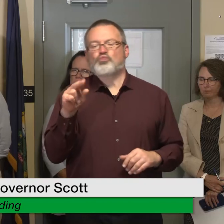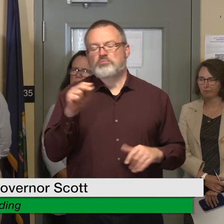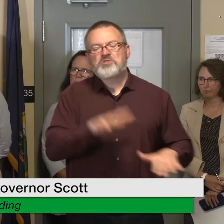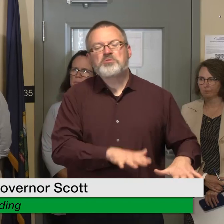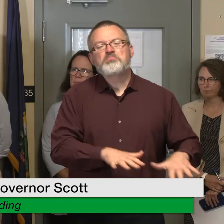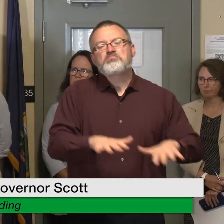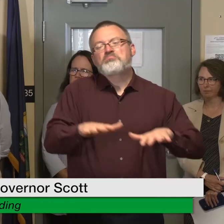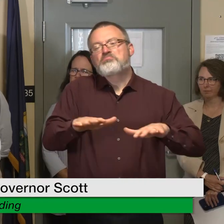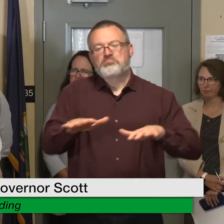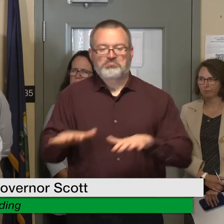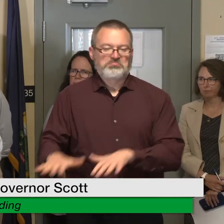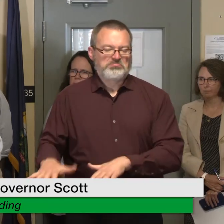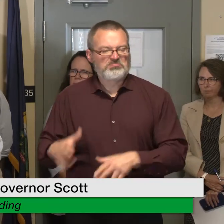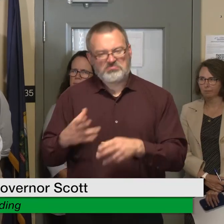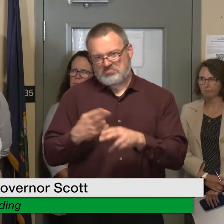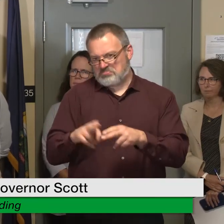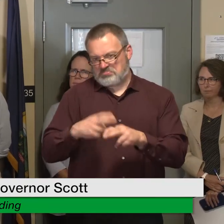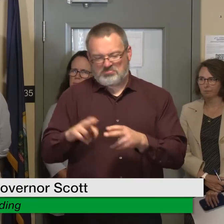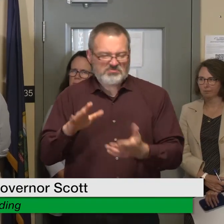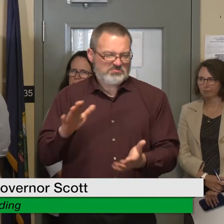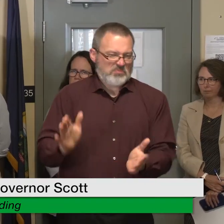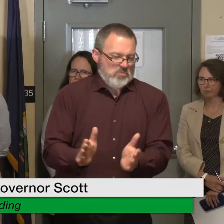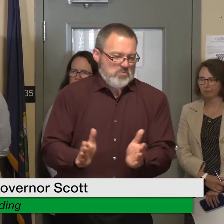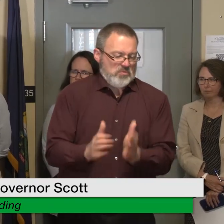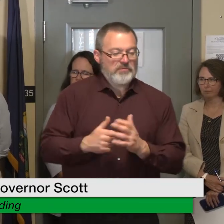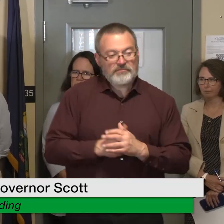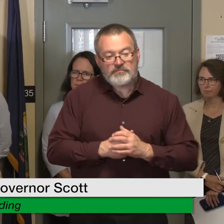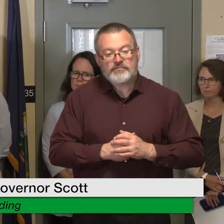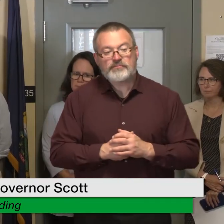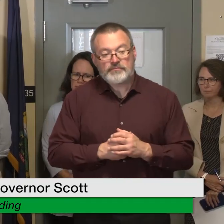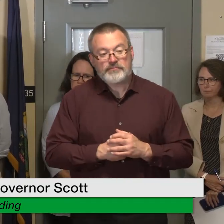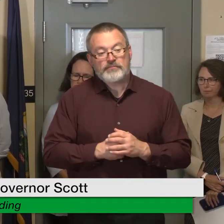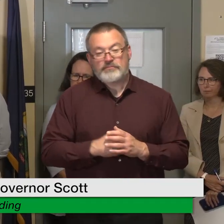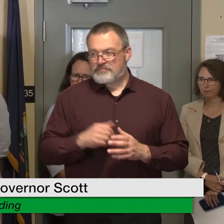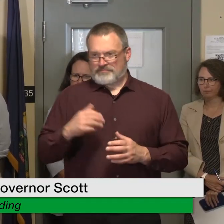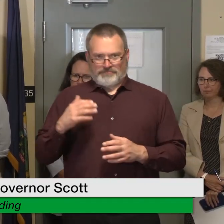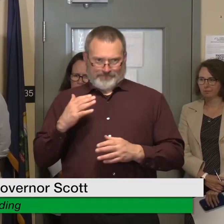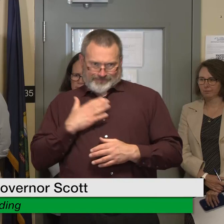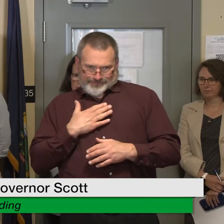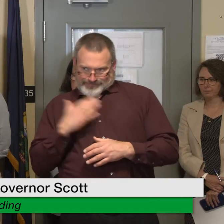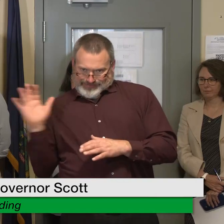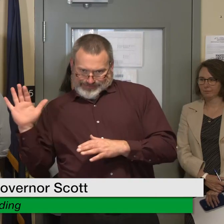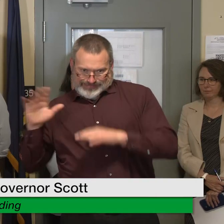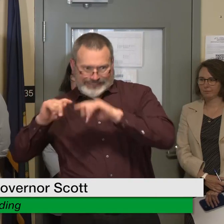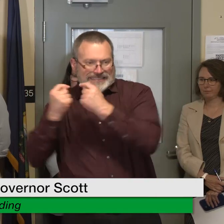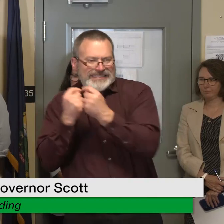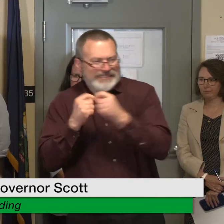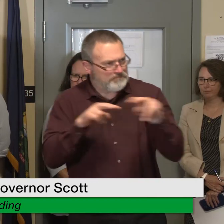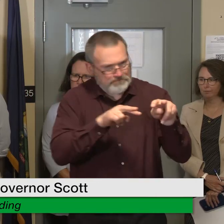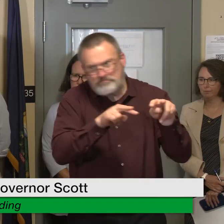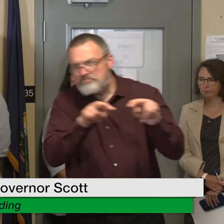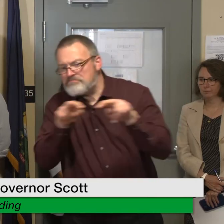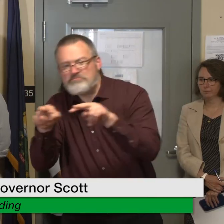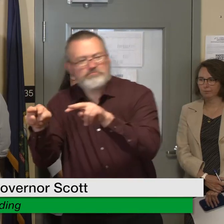flooding. Our teams will continuously monitor those conditions and be prepared if the situation changes.